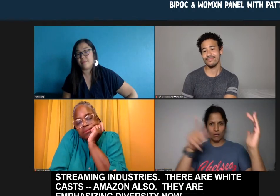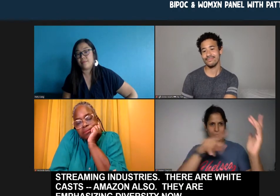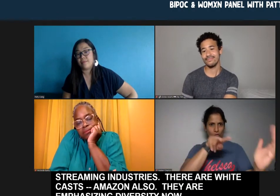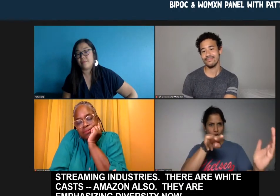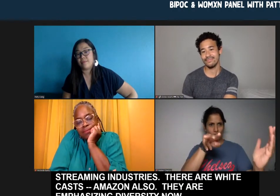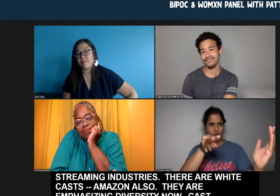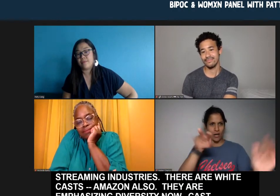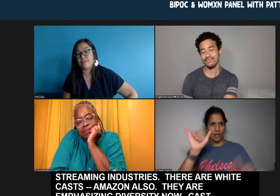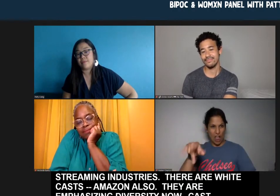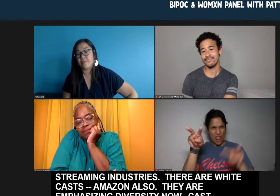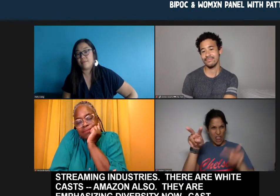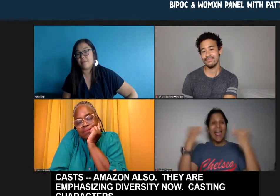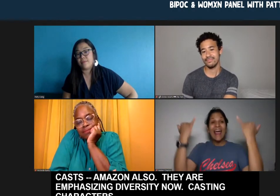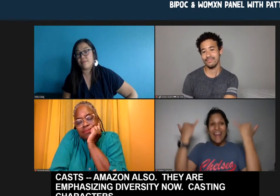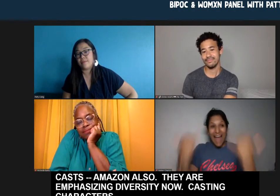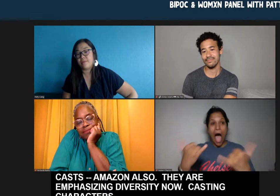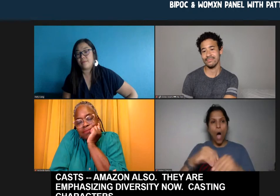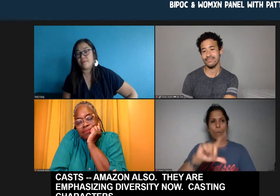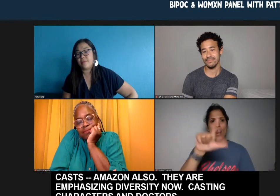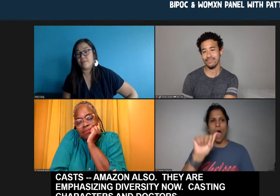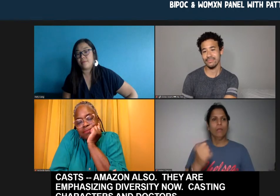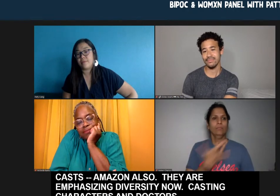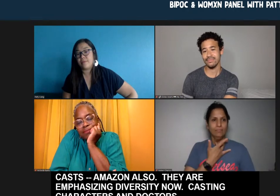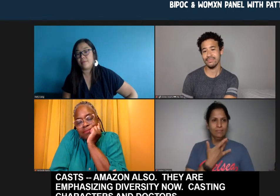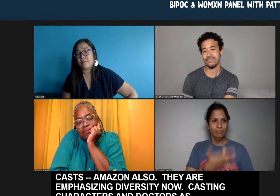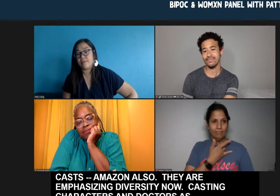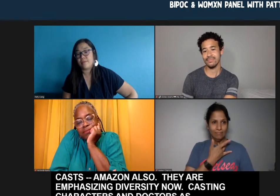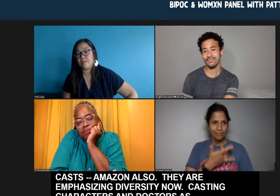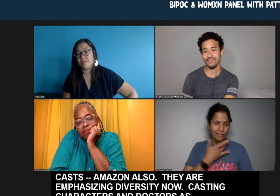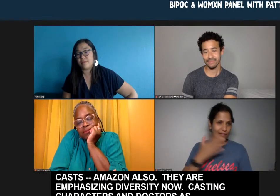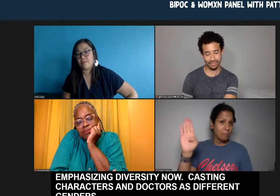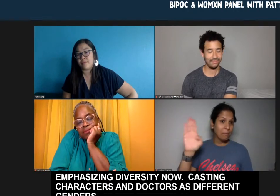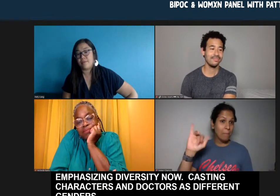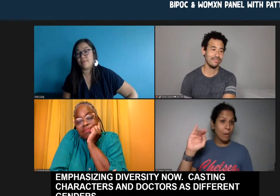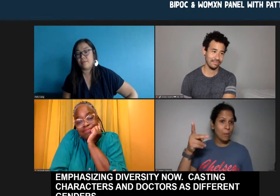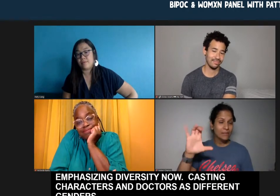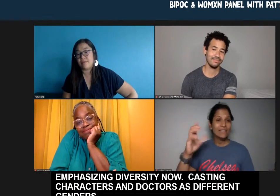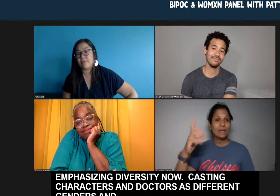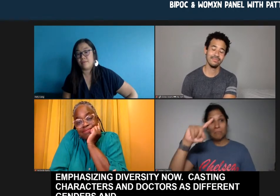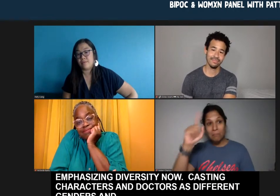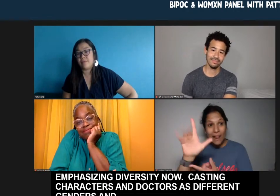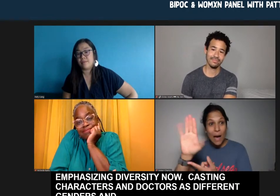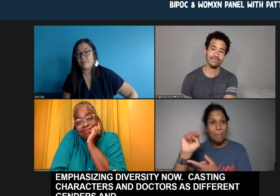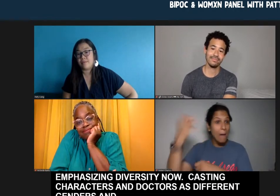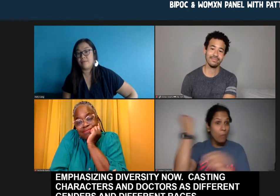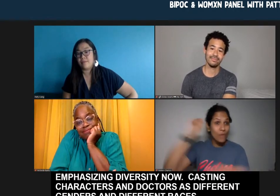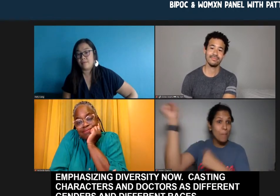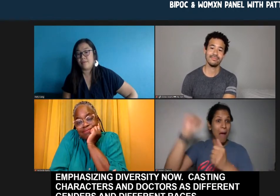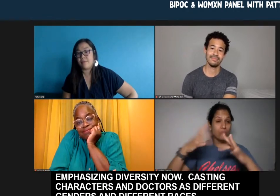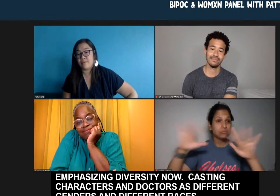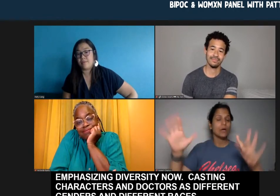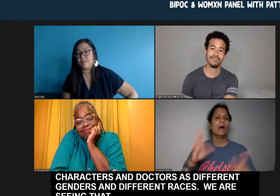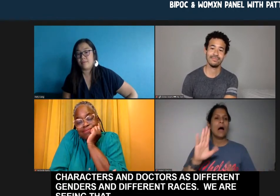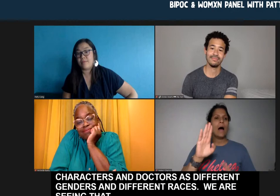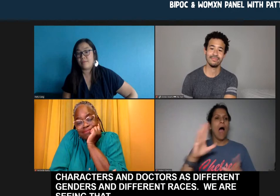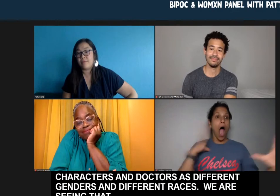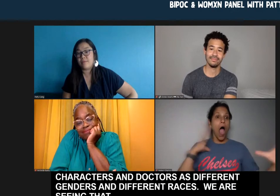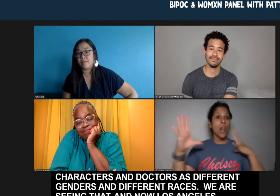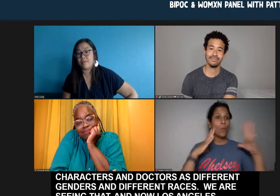is like different genders and different races. And so we are seeing that. And now Los Angeles is like, uh-oh, we haven't been